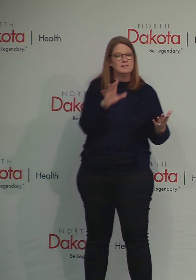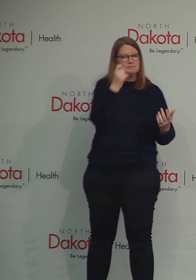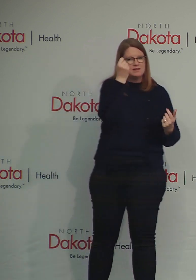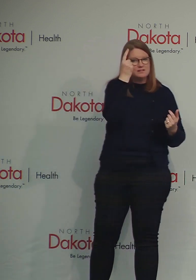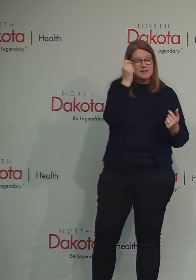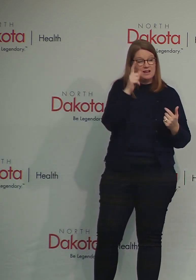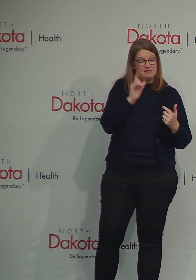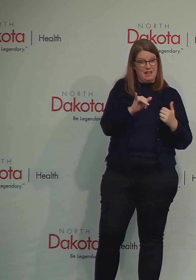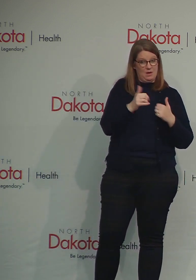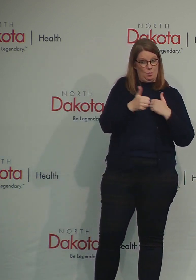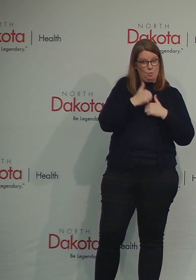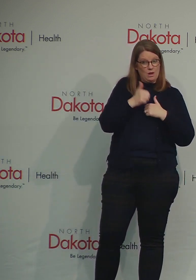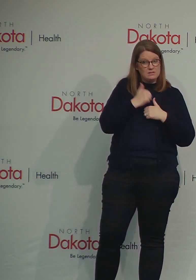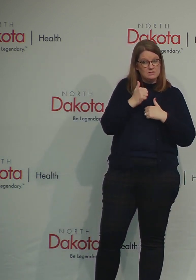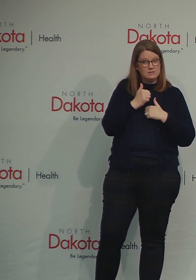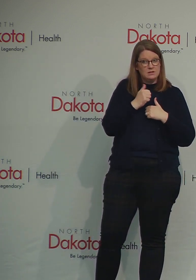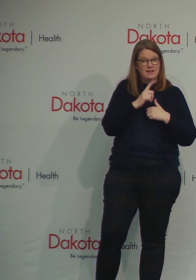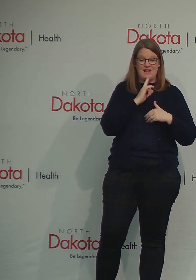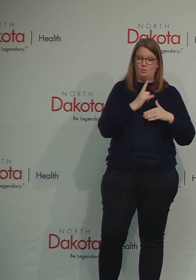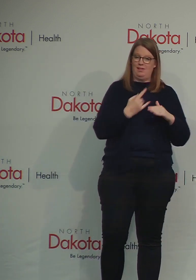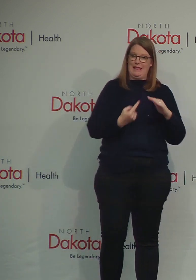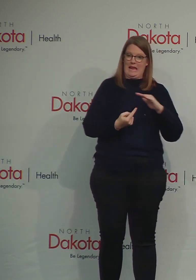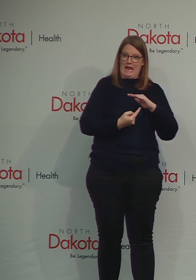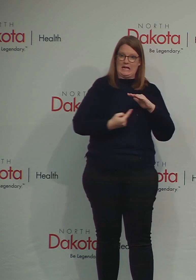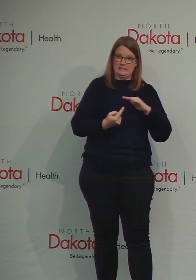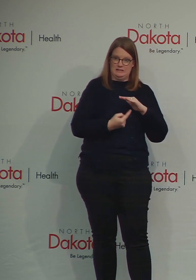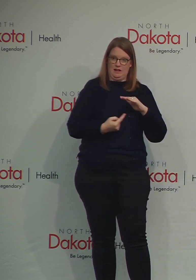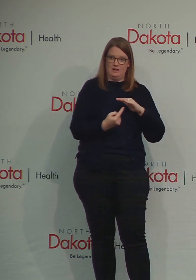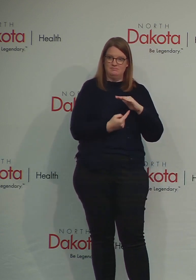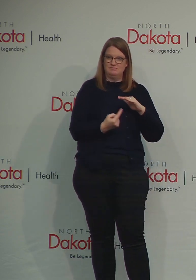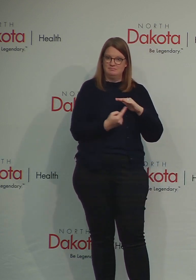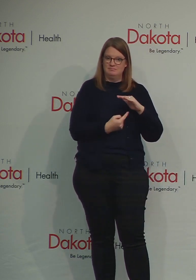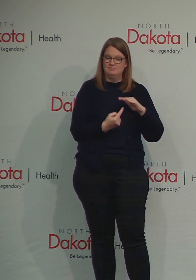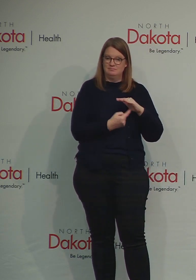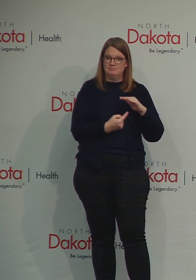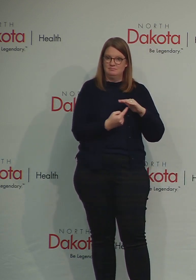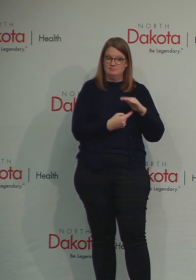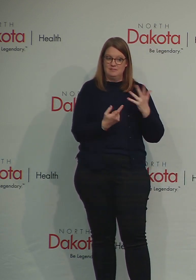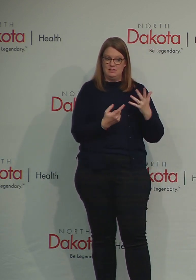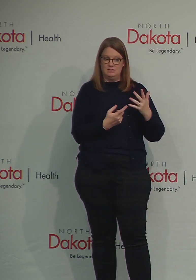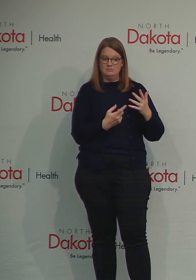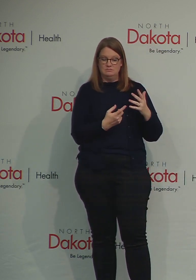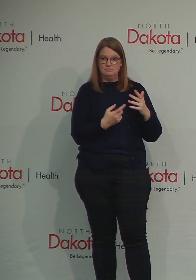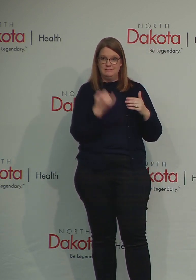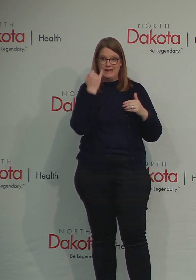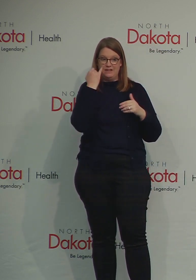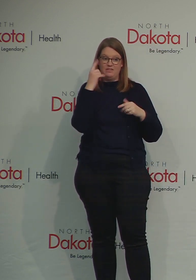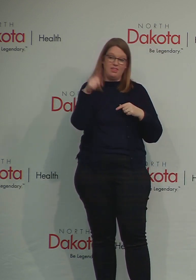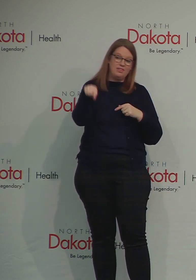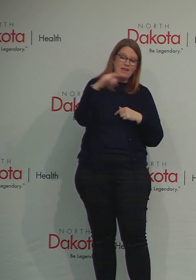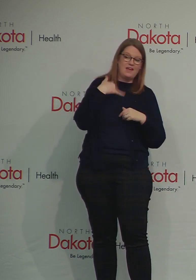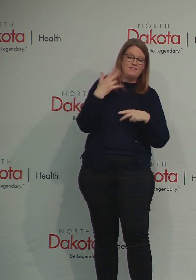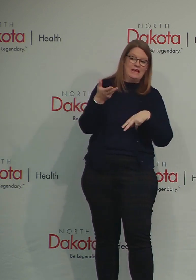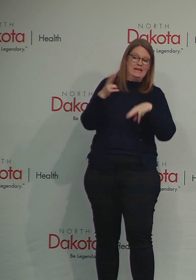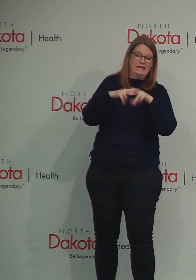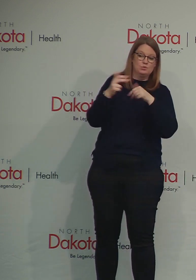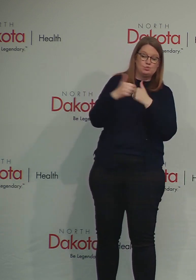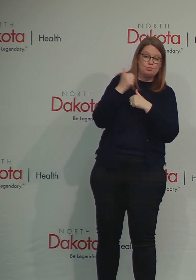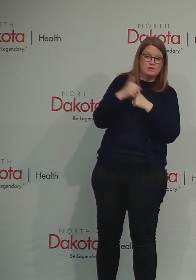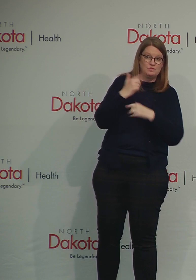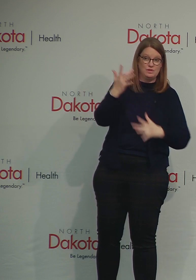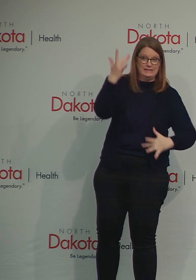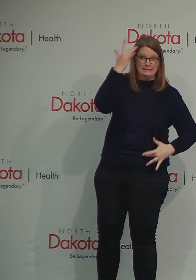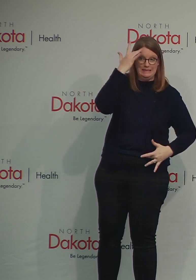that risk and isolate away from anyone in your family or friends or coworkers that might have increased risks for severe disease, and